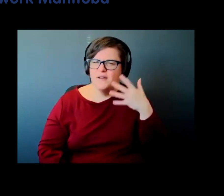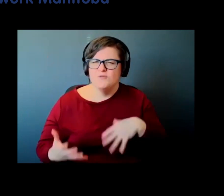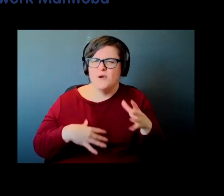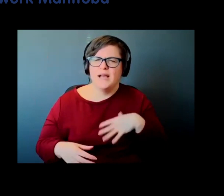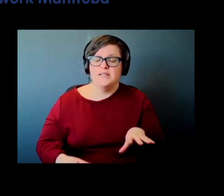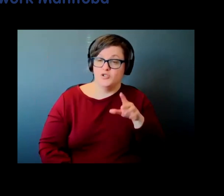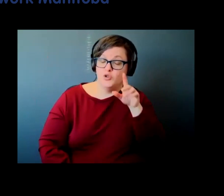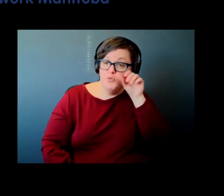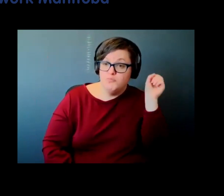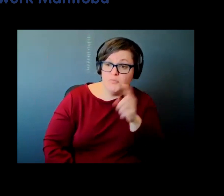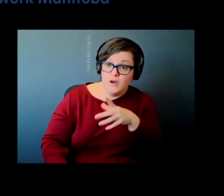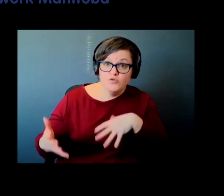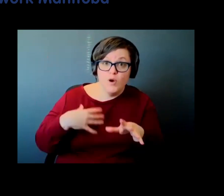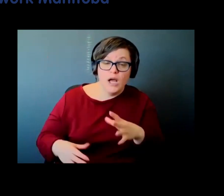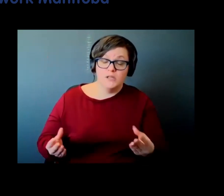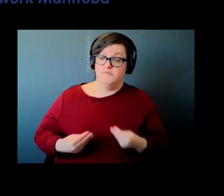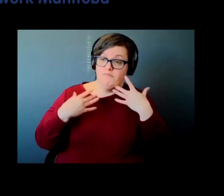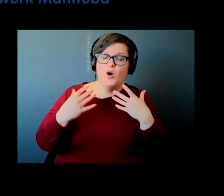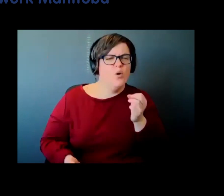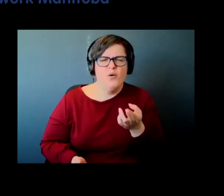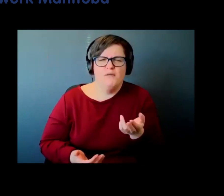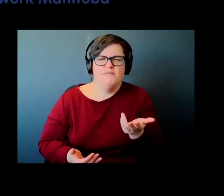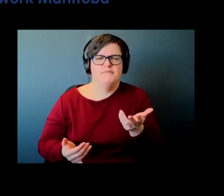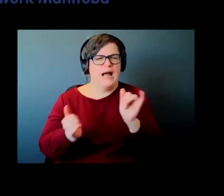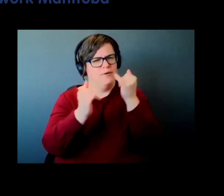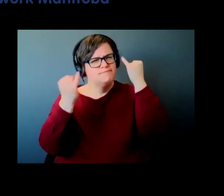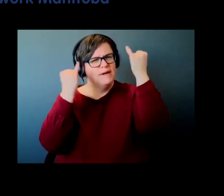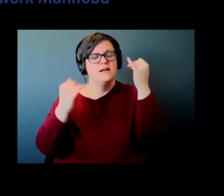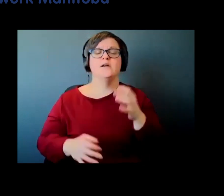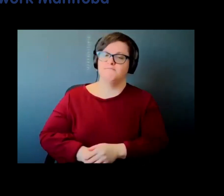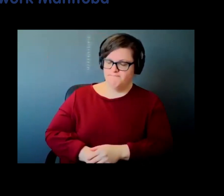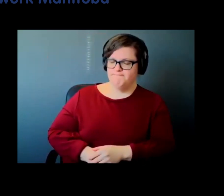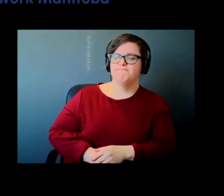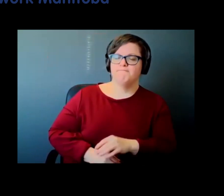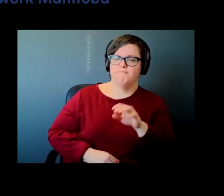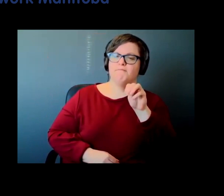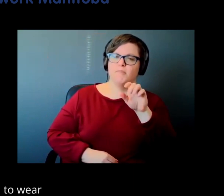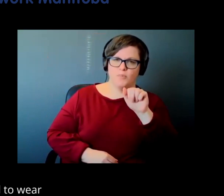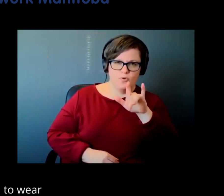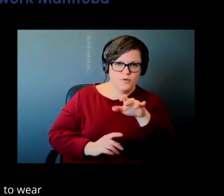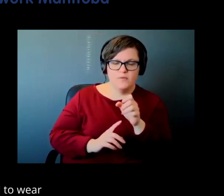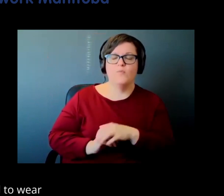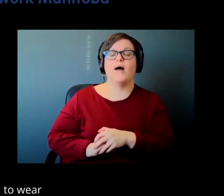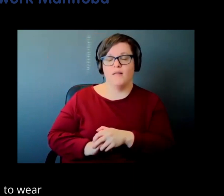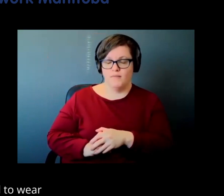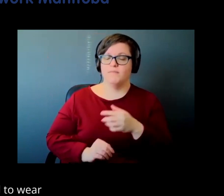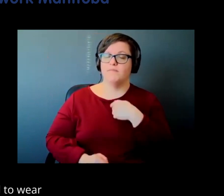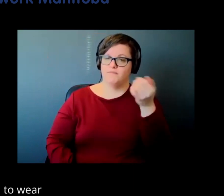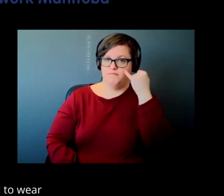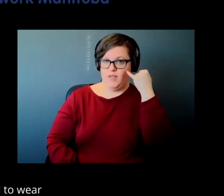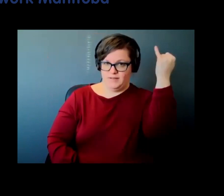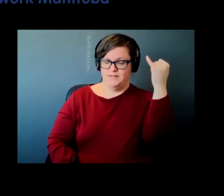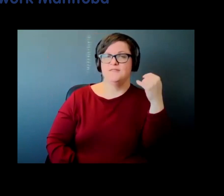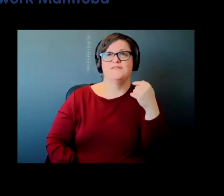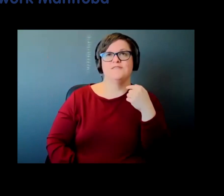somewhere and it inspired you to do that, or? No, well, I just had this idea that I wanted to wear the dress in the